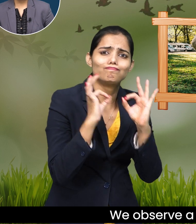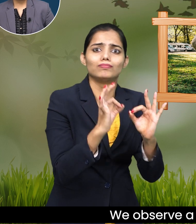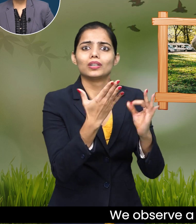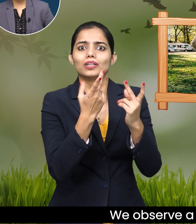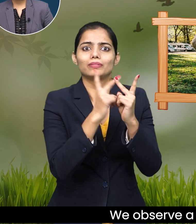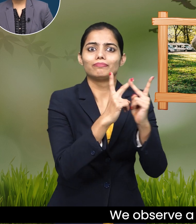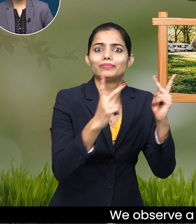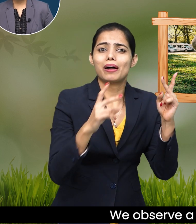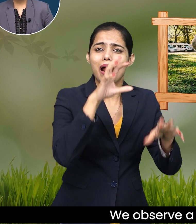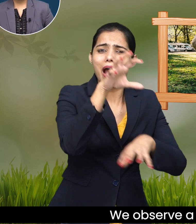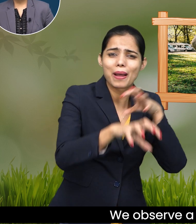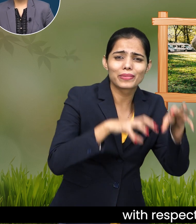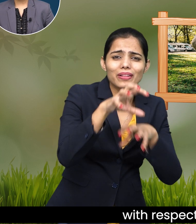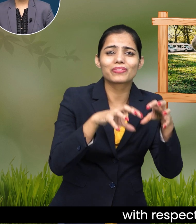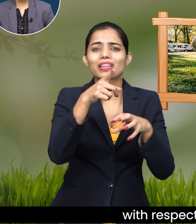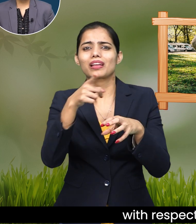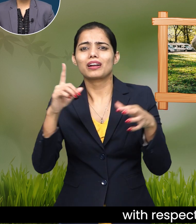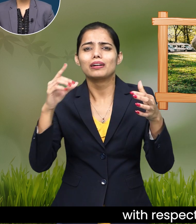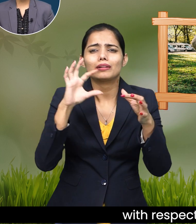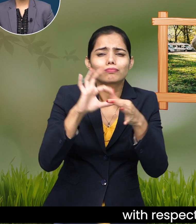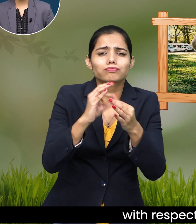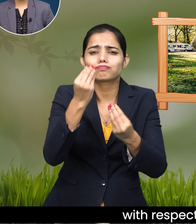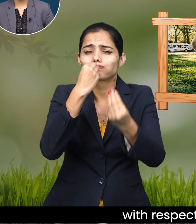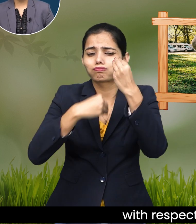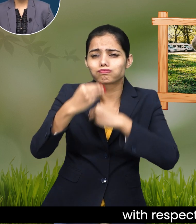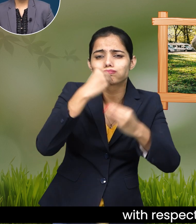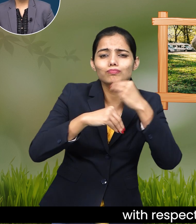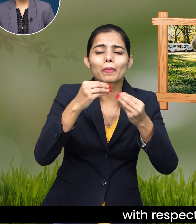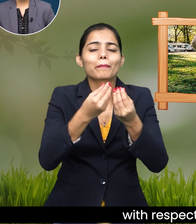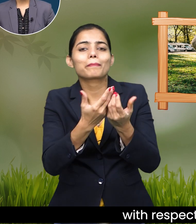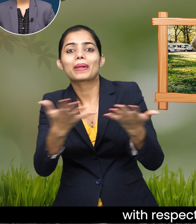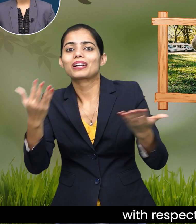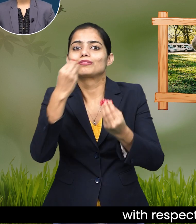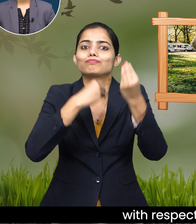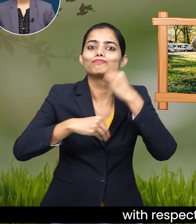great variety in animals with respect to their food sources.